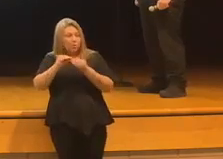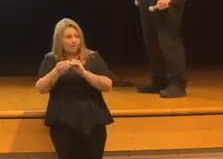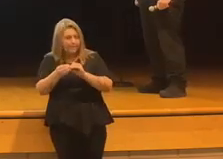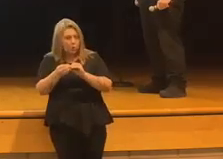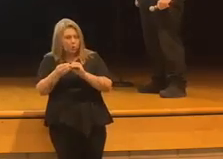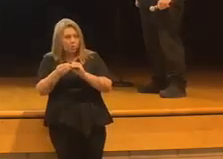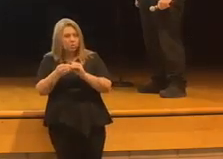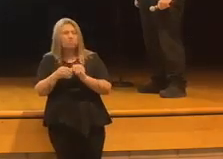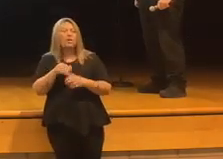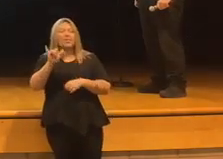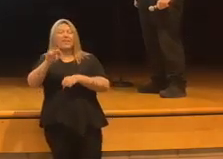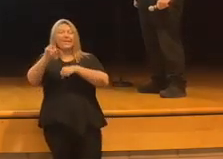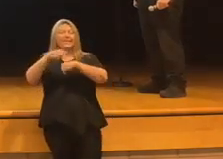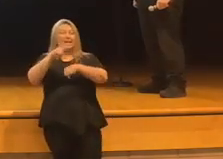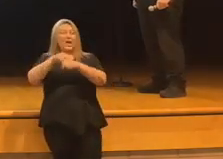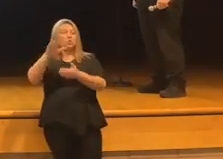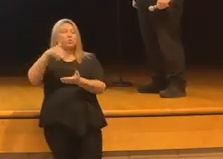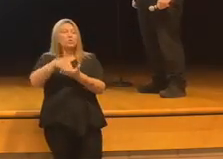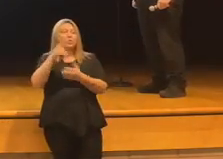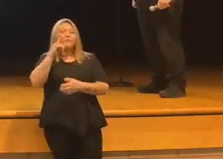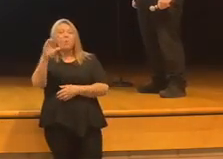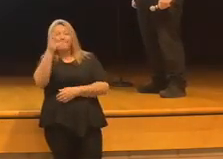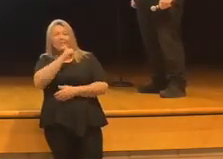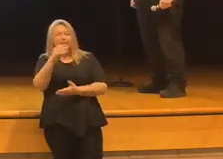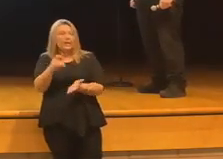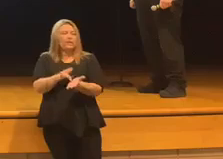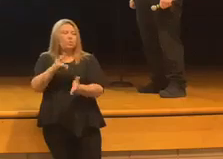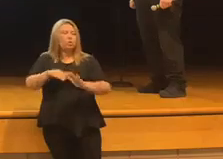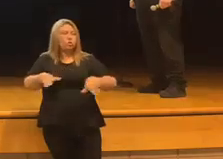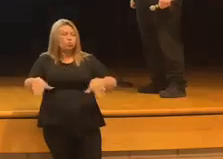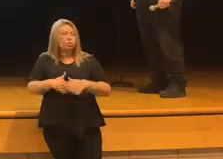and that's through National Center for Missing and Exploited Children.